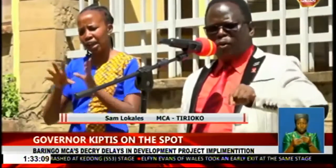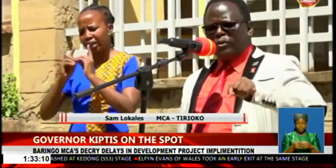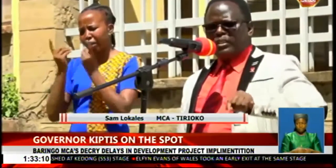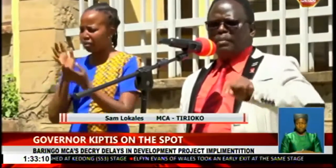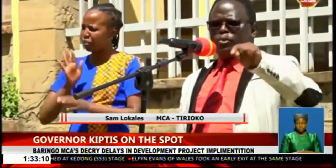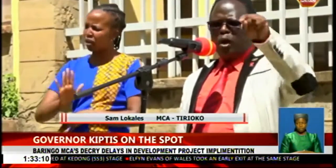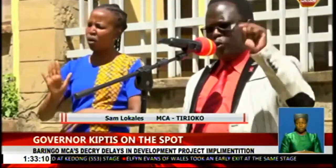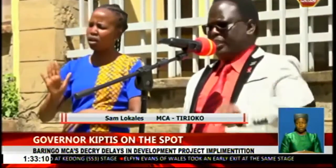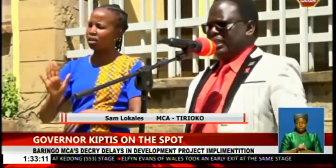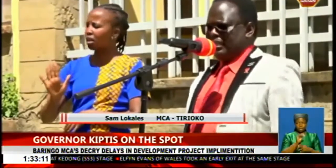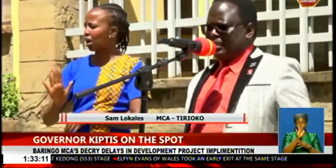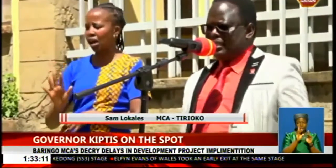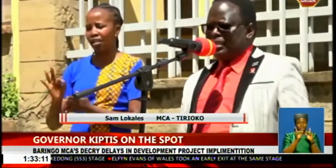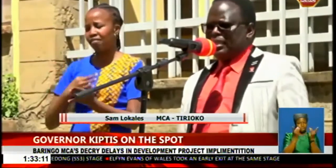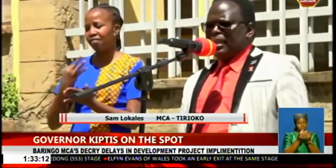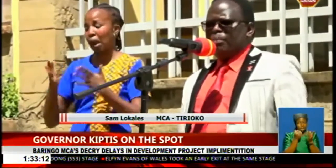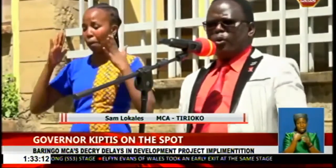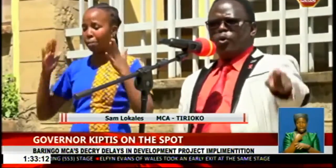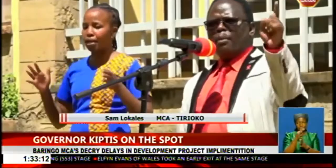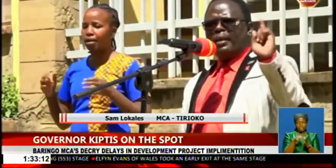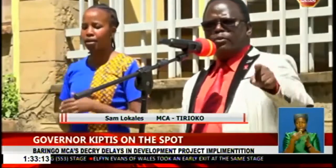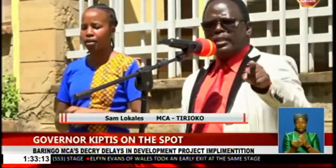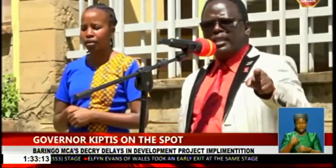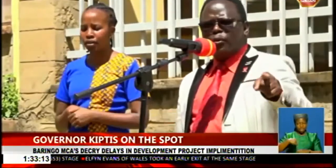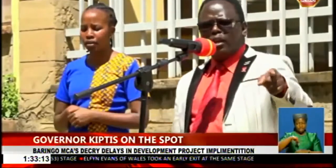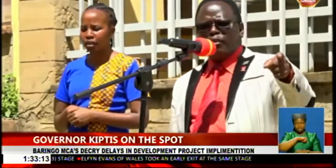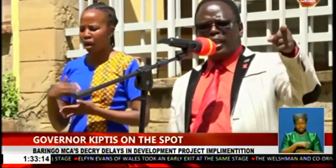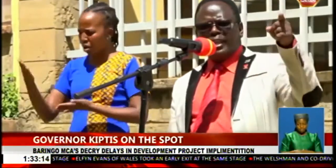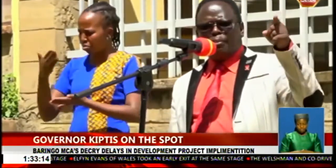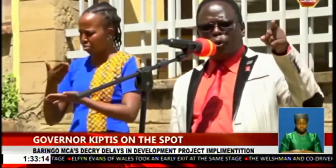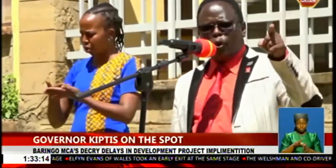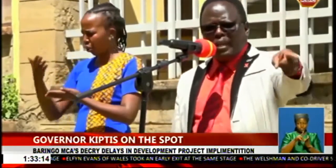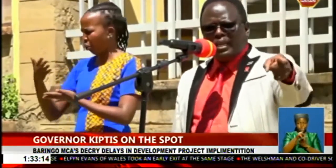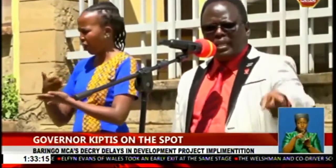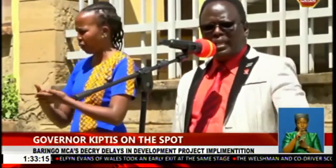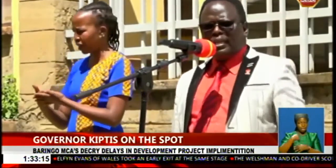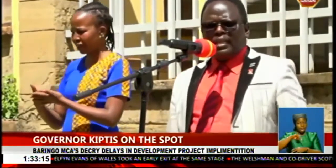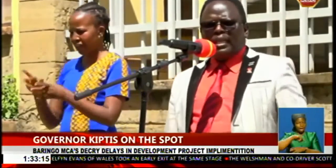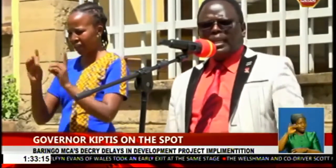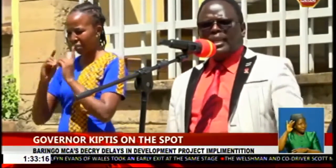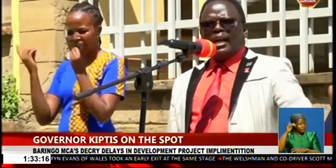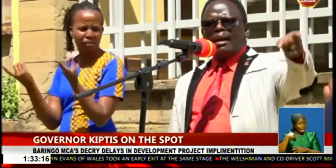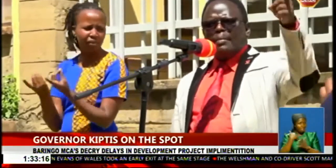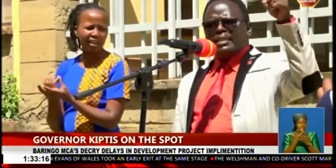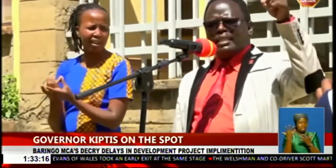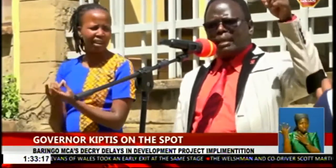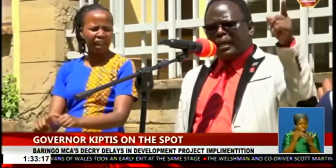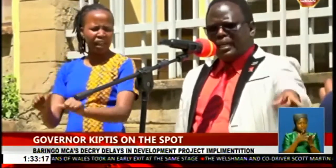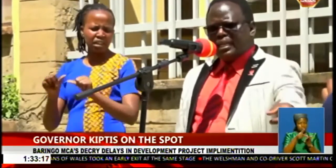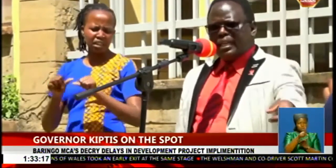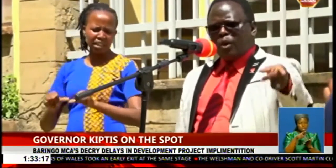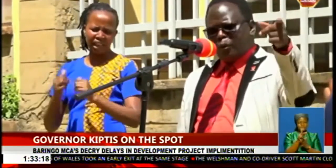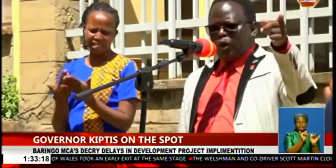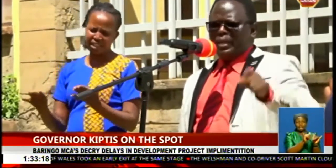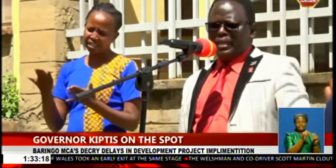Department zako zimetuangusha. Procurement, tunasikia kuna vitu naingia procurement, inakaa miezi